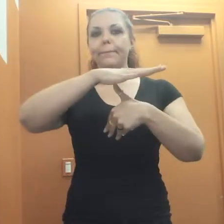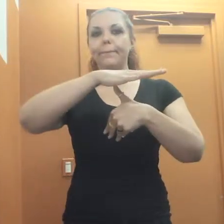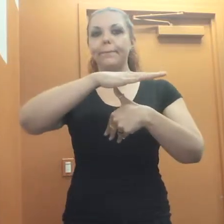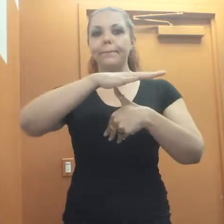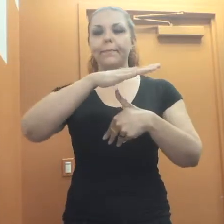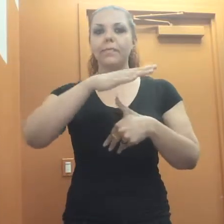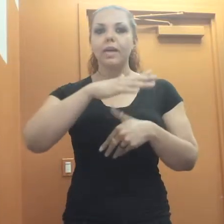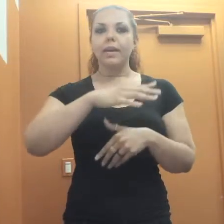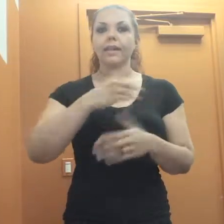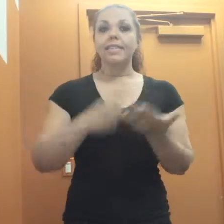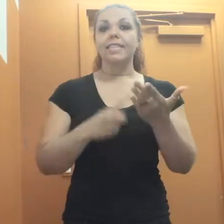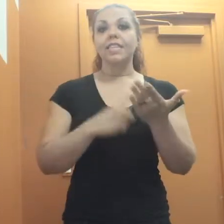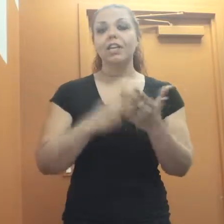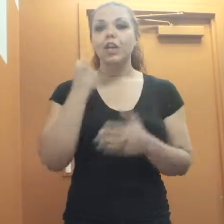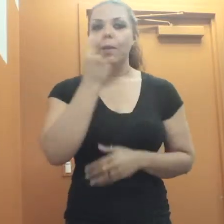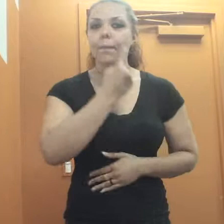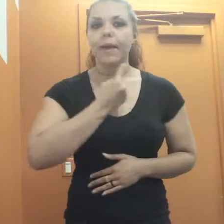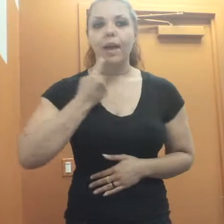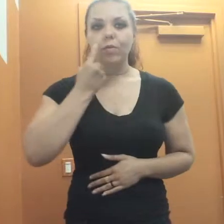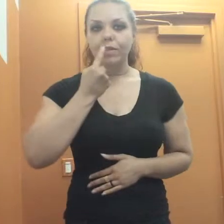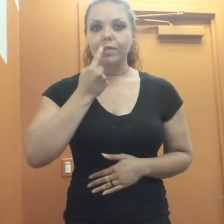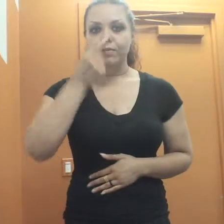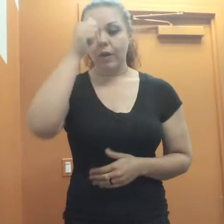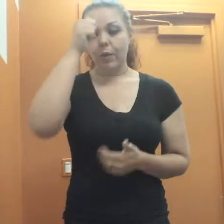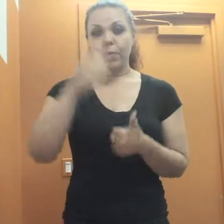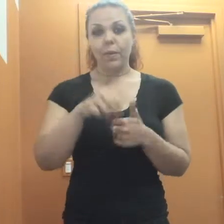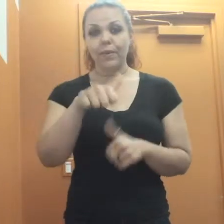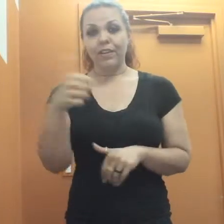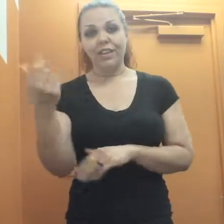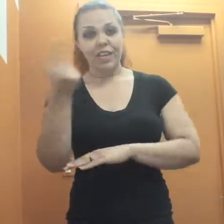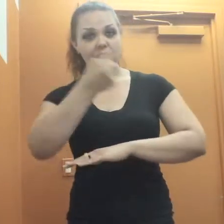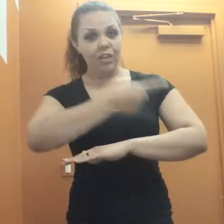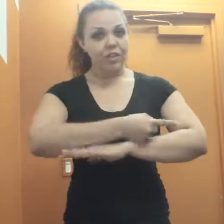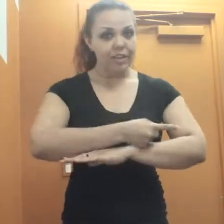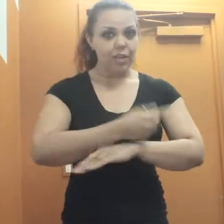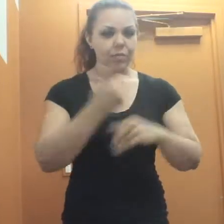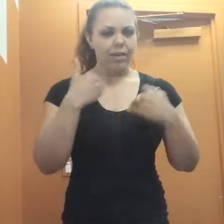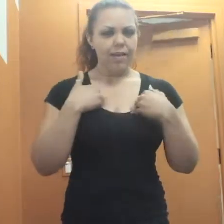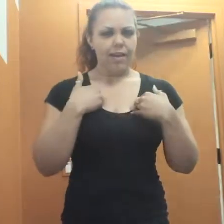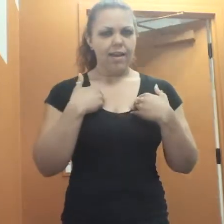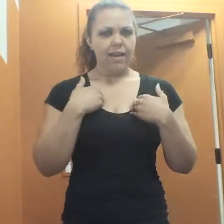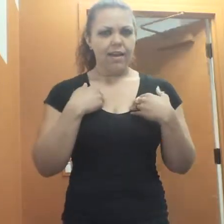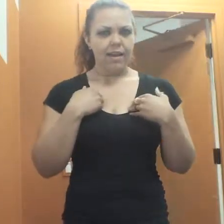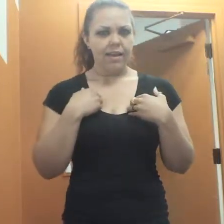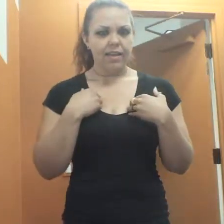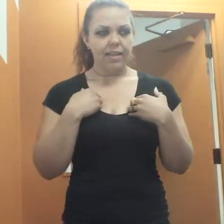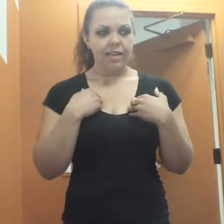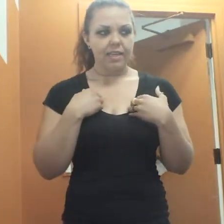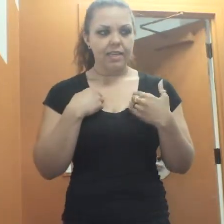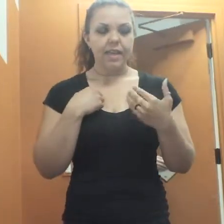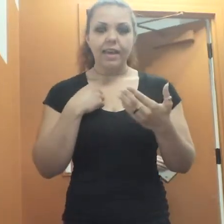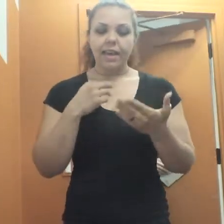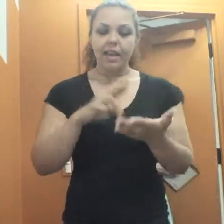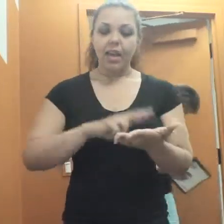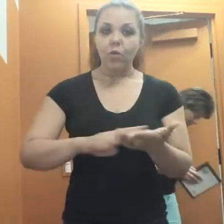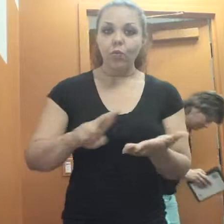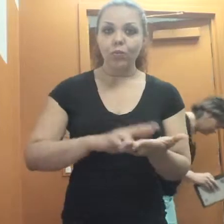our mouths. Remember the other day we did do that investigation where we used a lemon, and